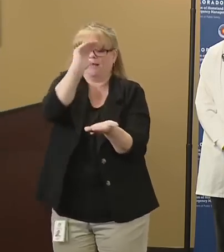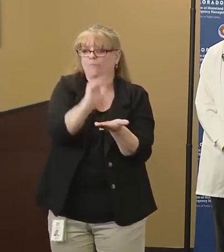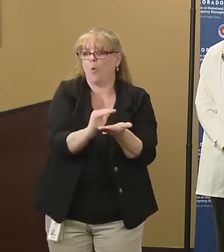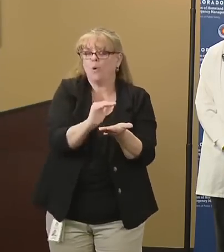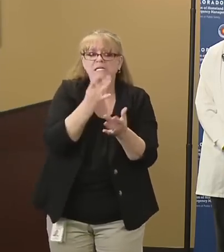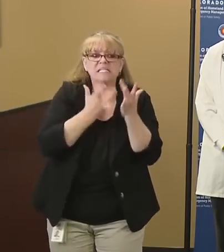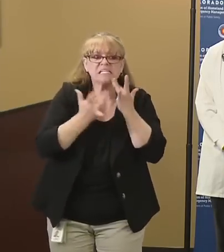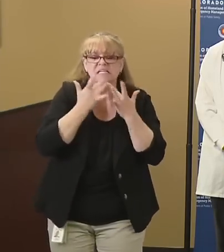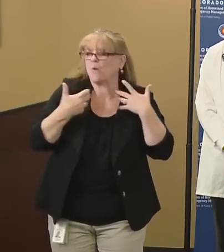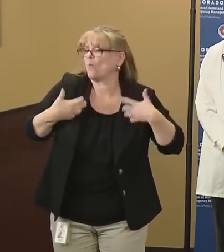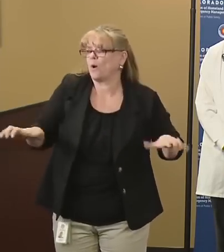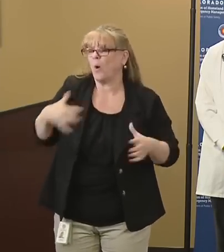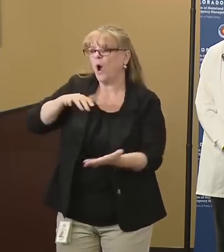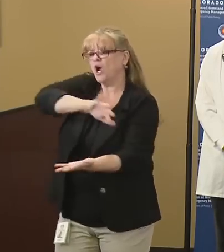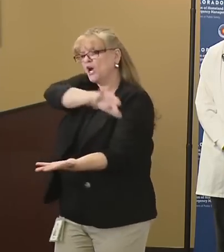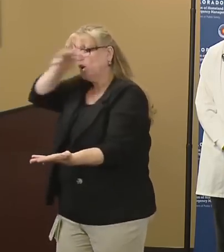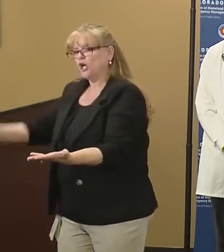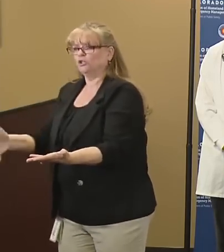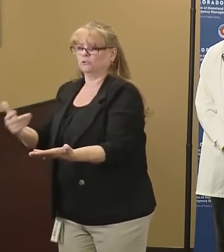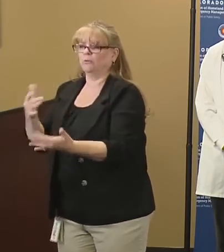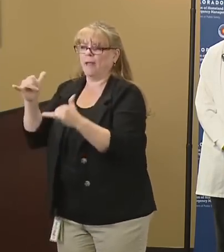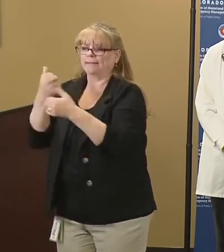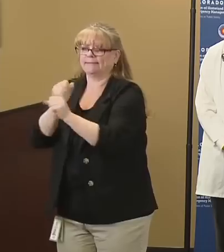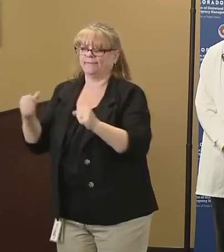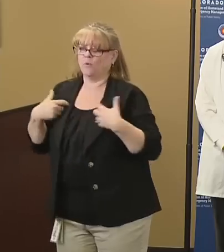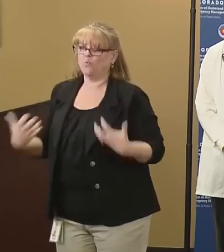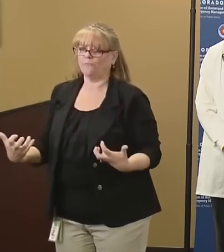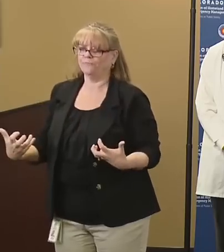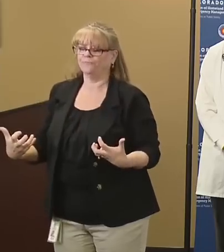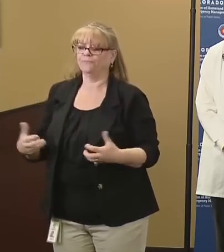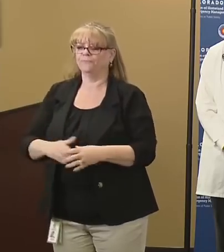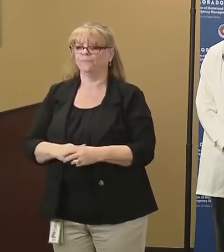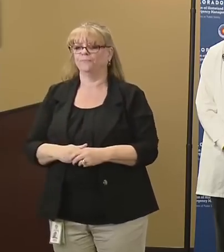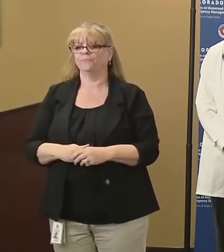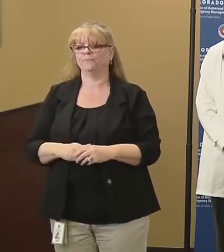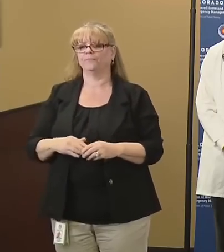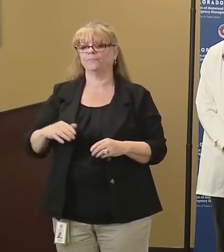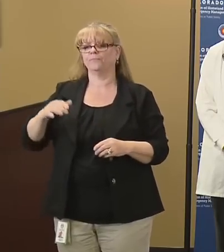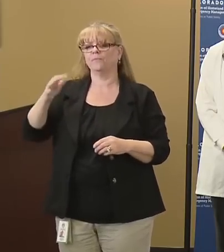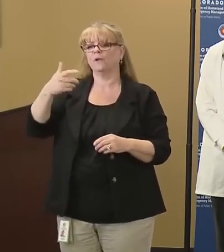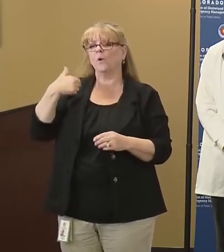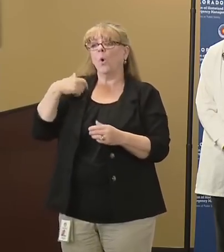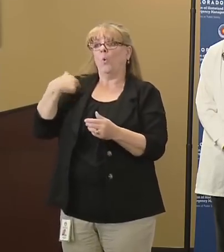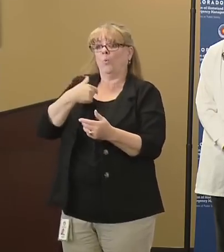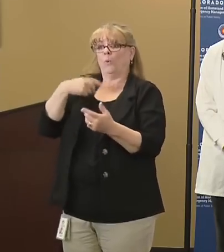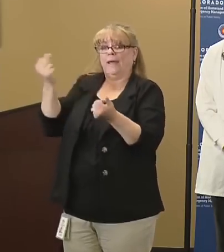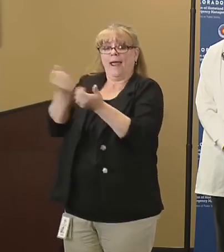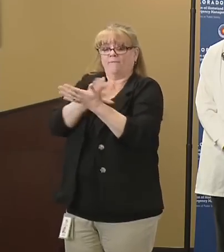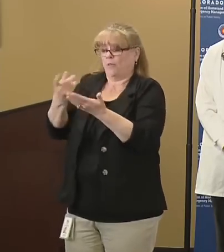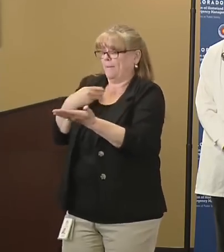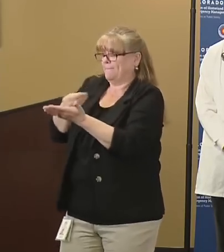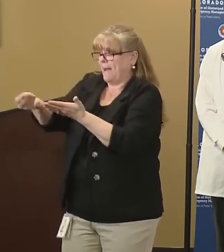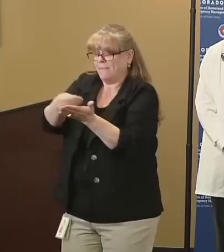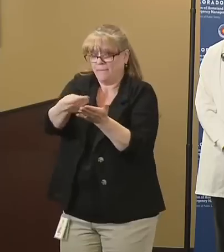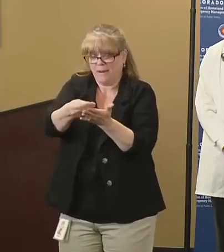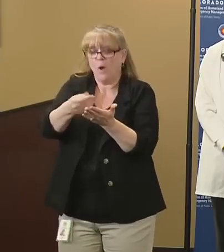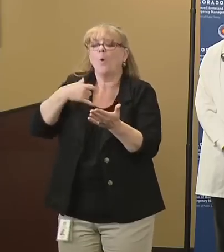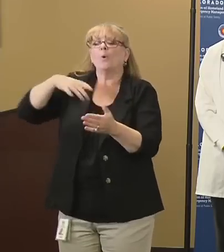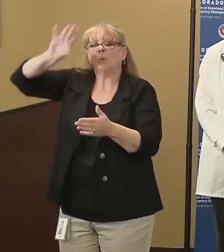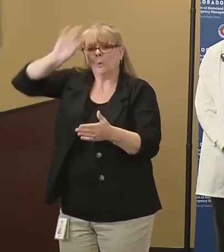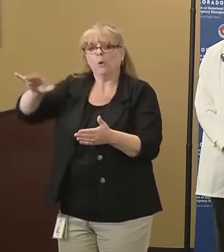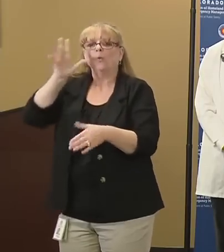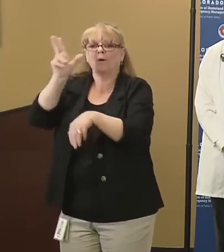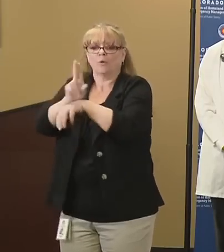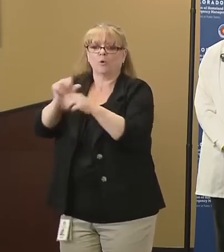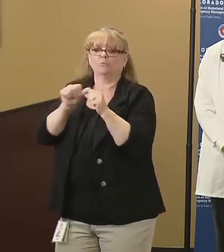we acquire. We'd rather have as many as we can so that that surplus can last us longer as the global pandemic worsens,